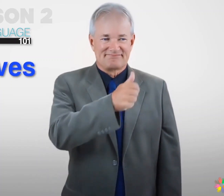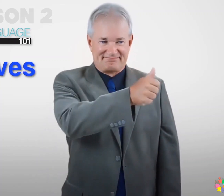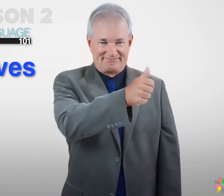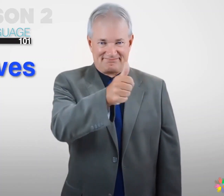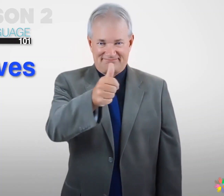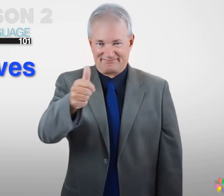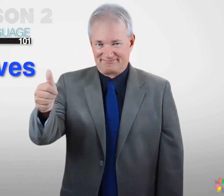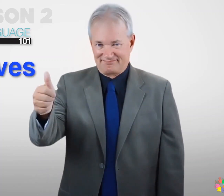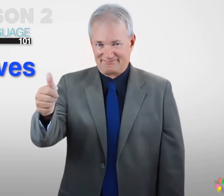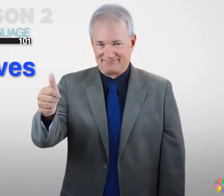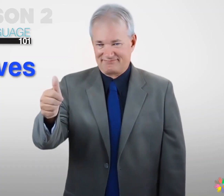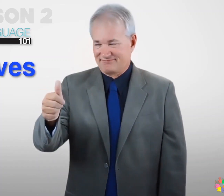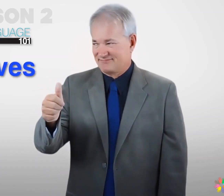themselves,